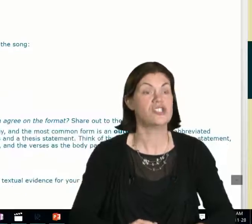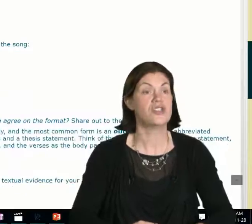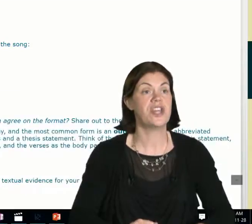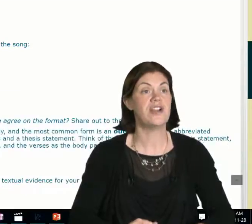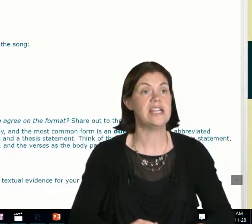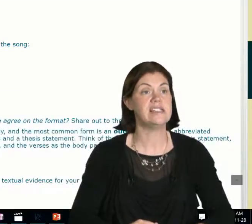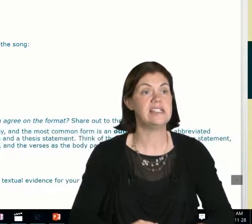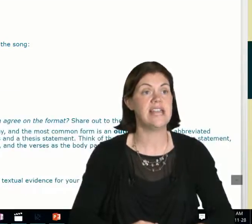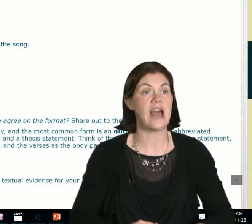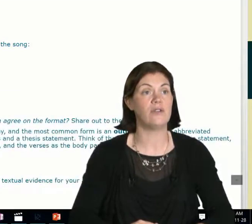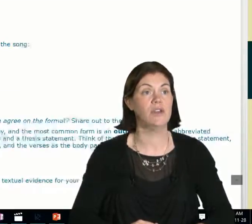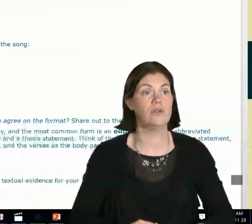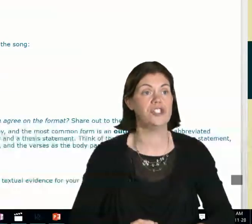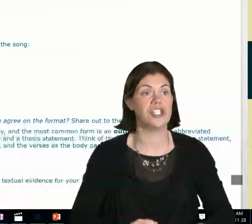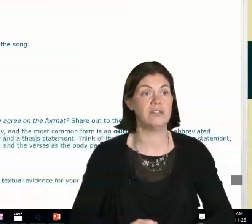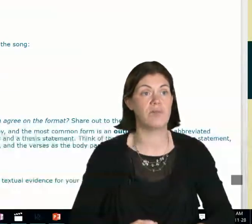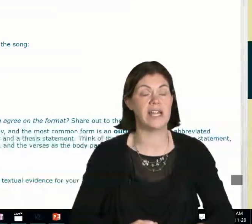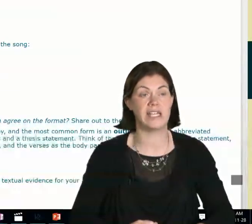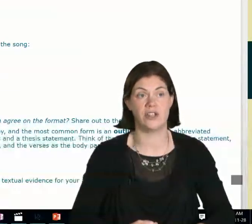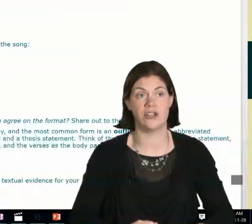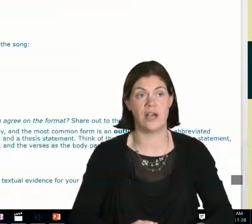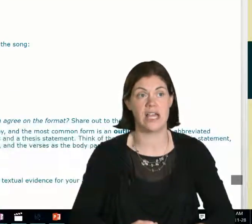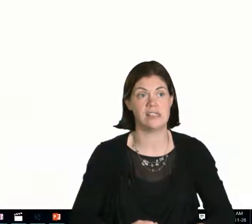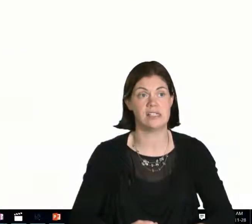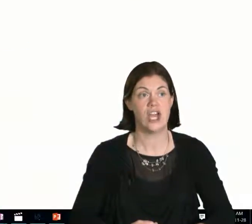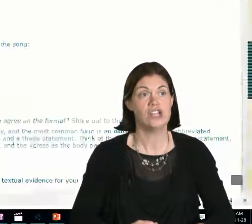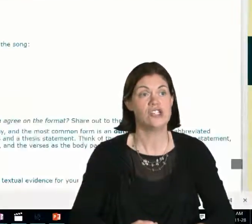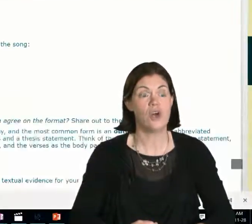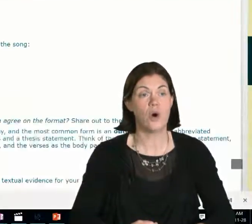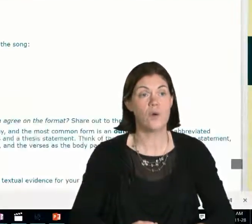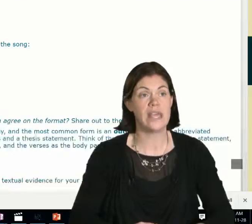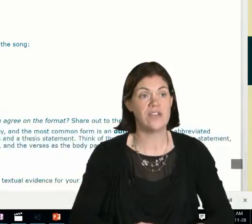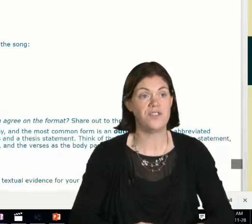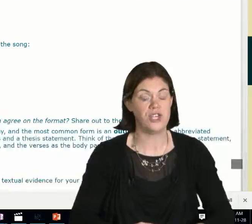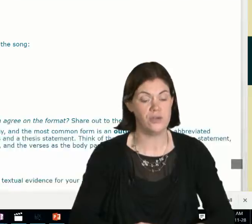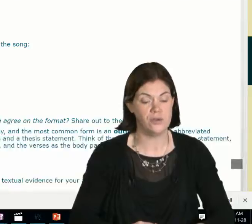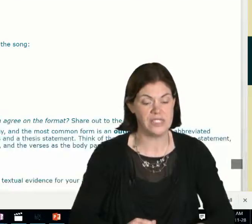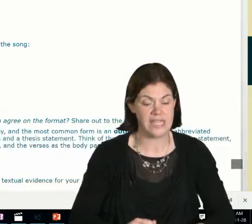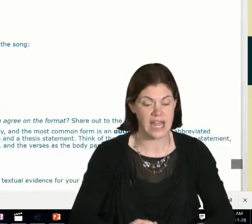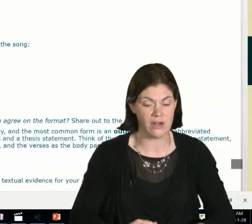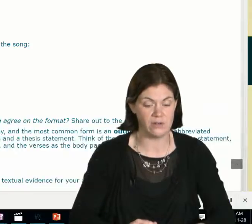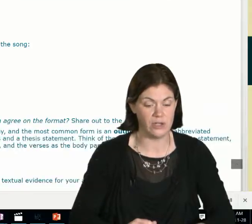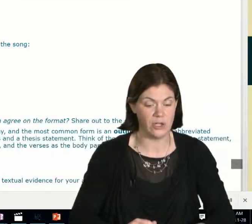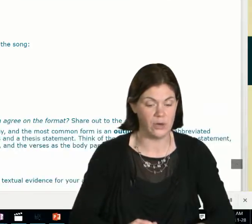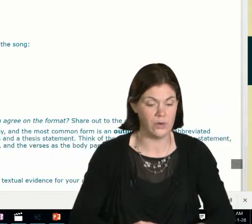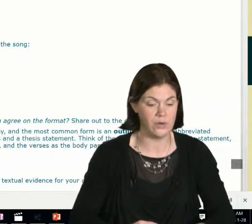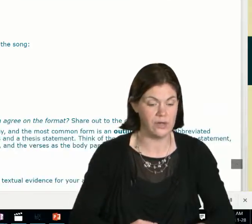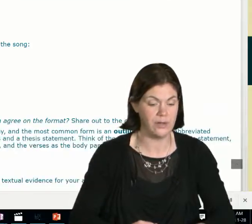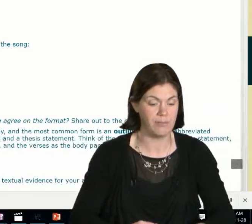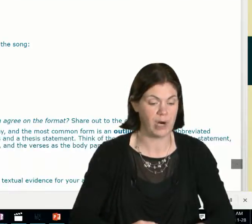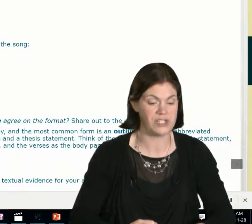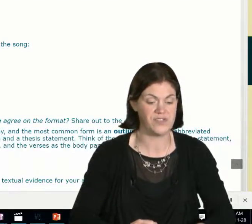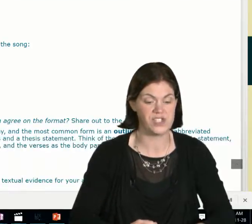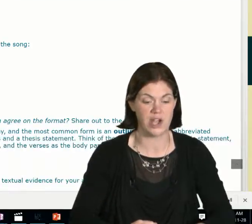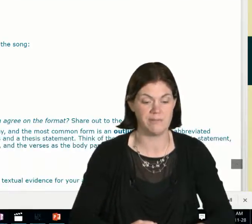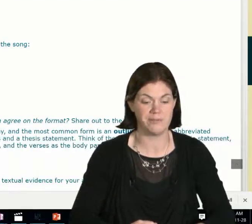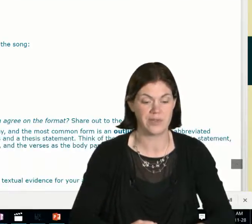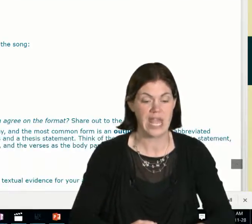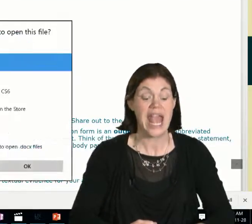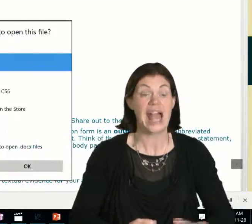Okay. So there is a download sheet right here, you guys. So if you download parts